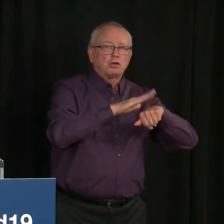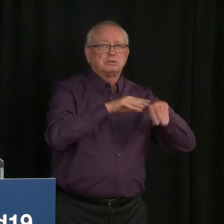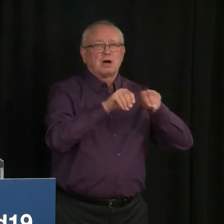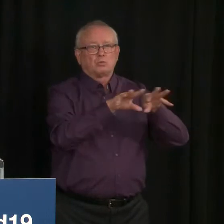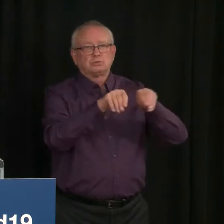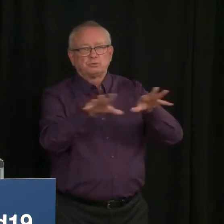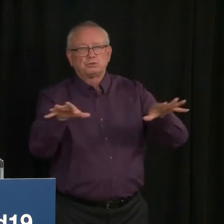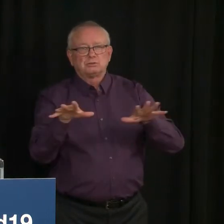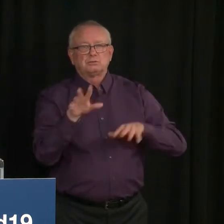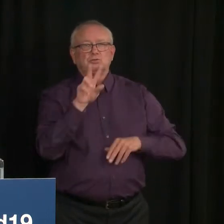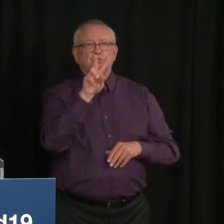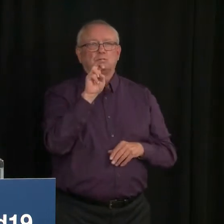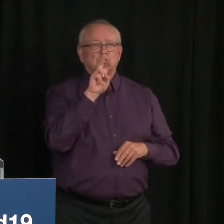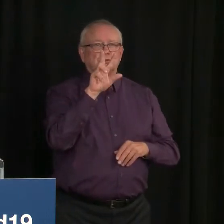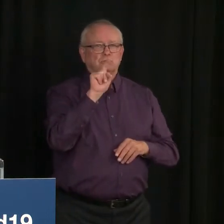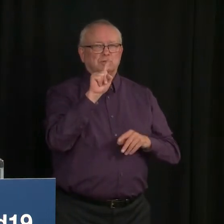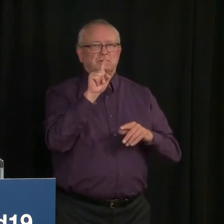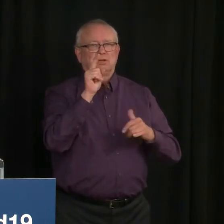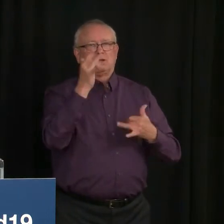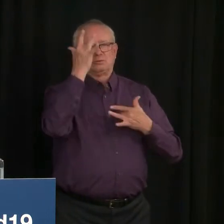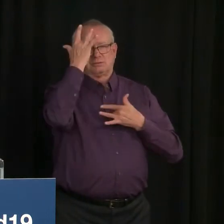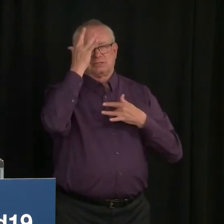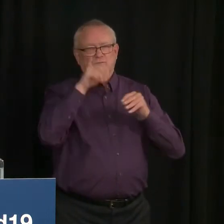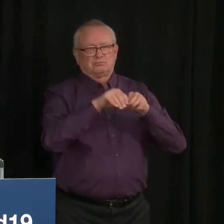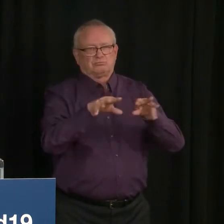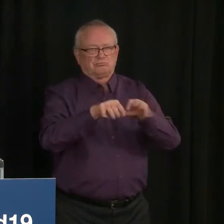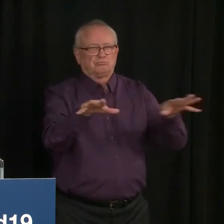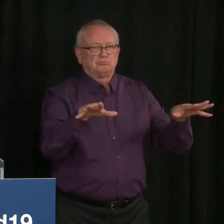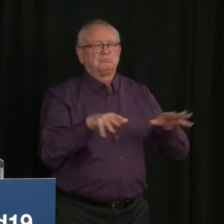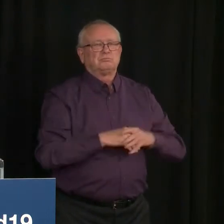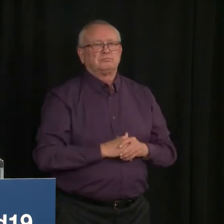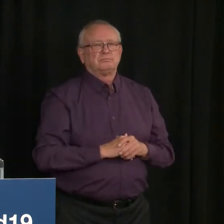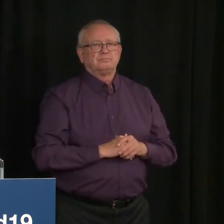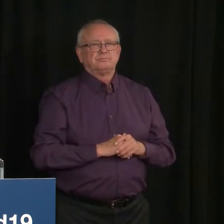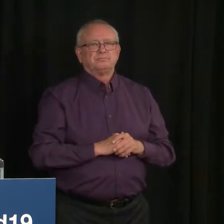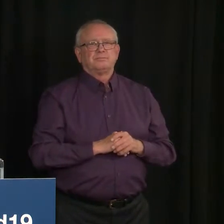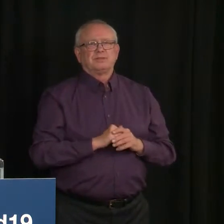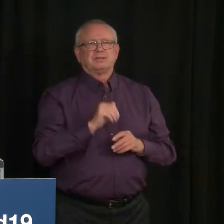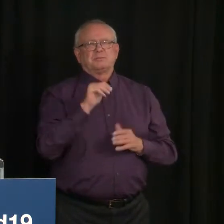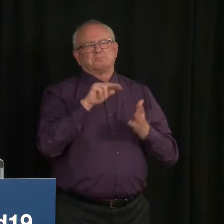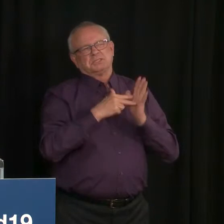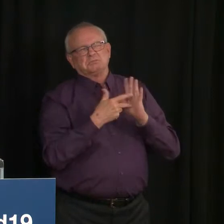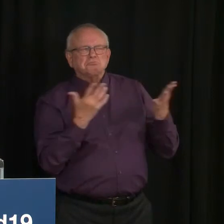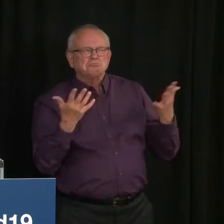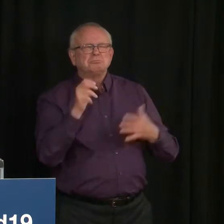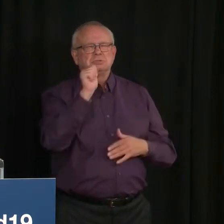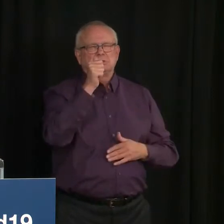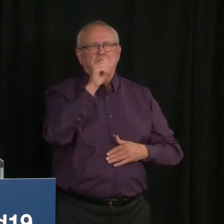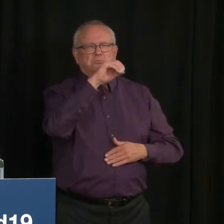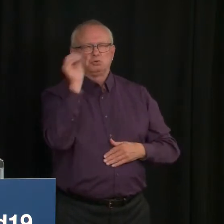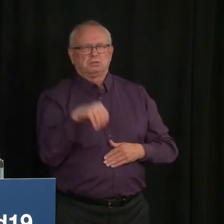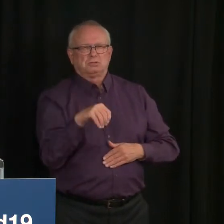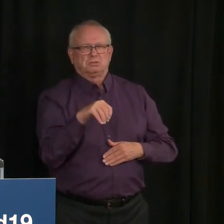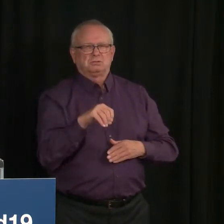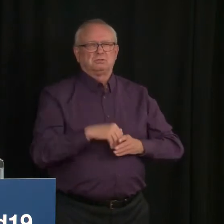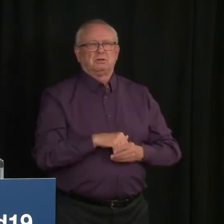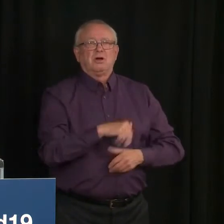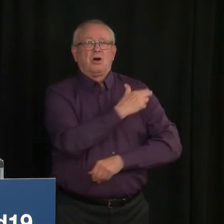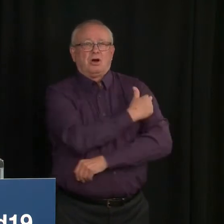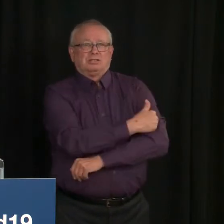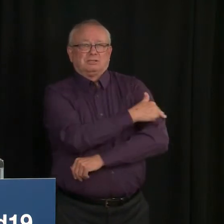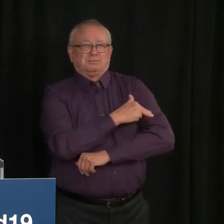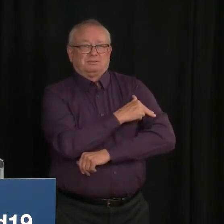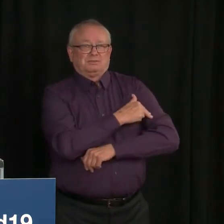for COVID-19 in hospital, including 85 in the ICU. Sadly, I must announce that 3